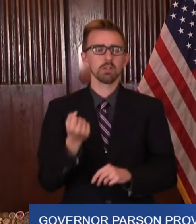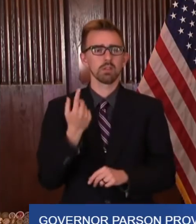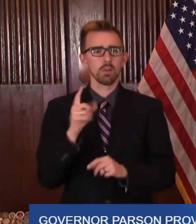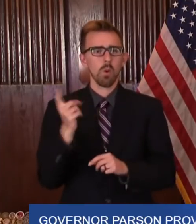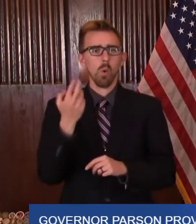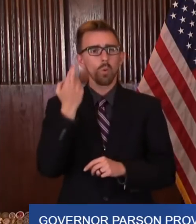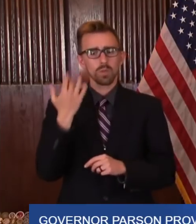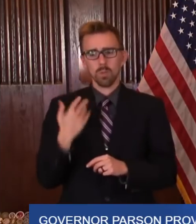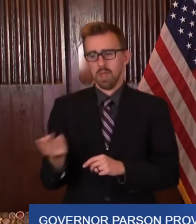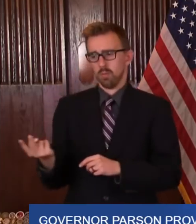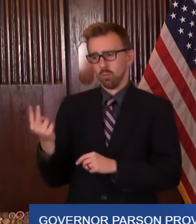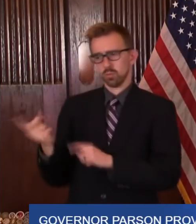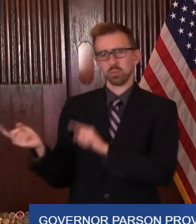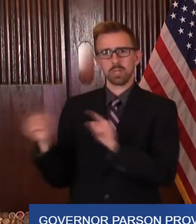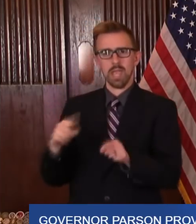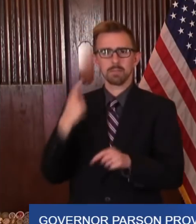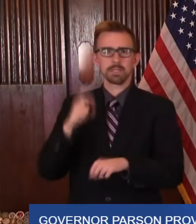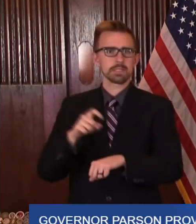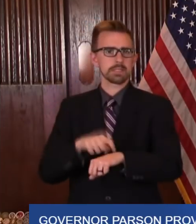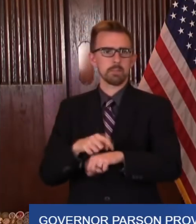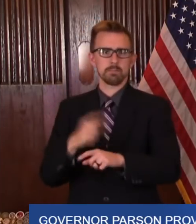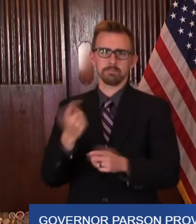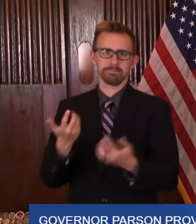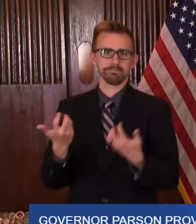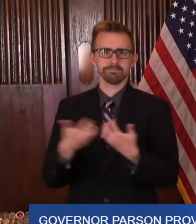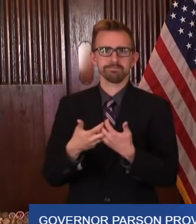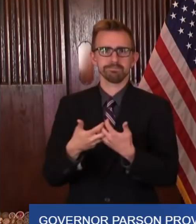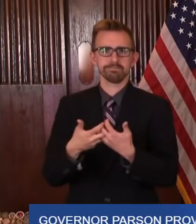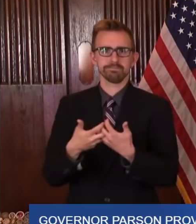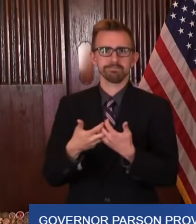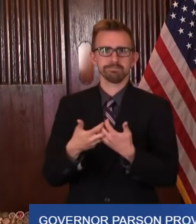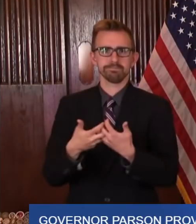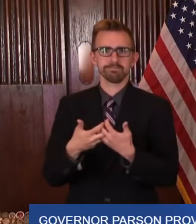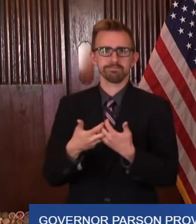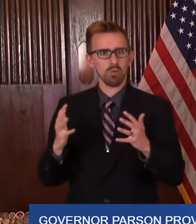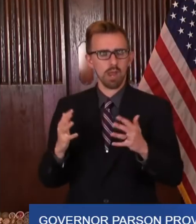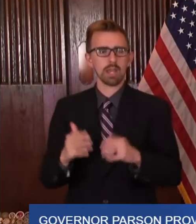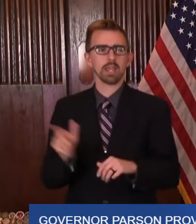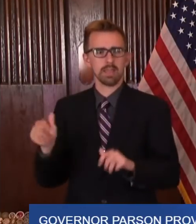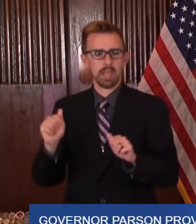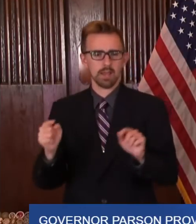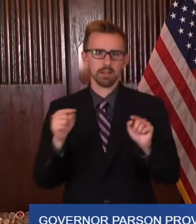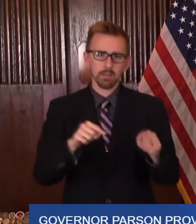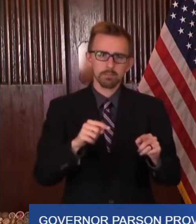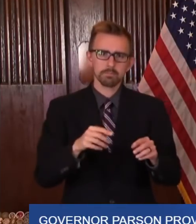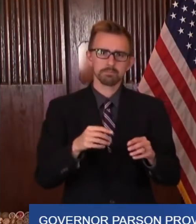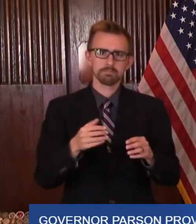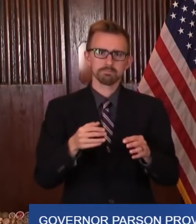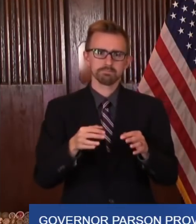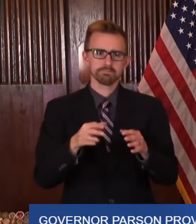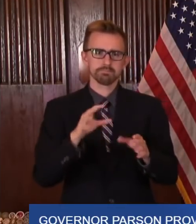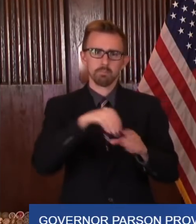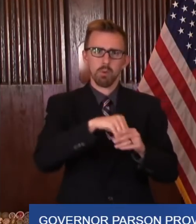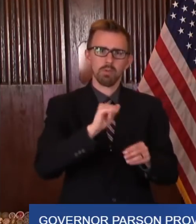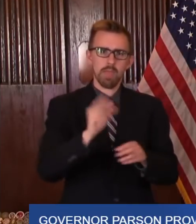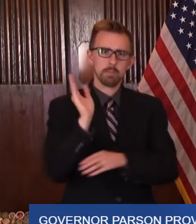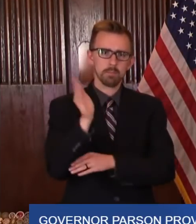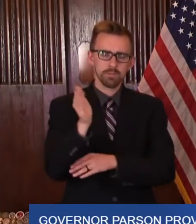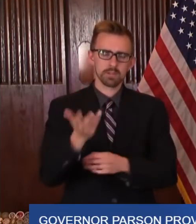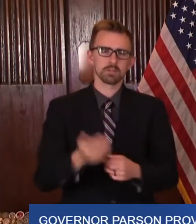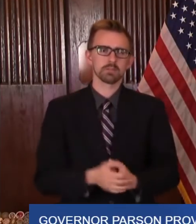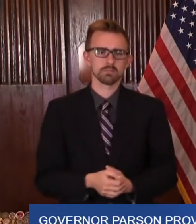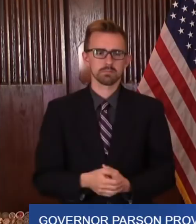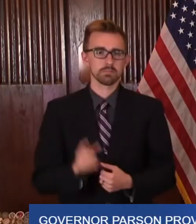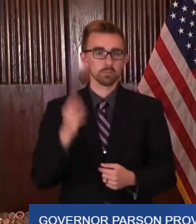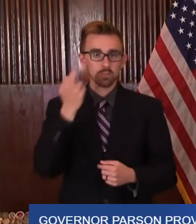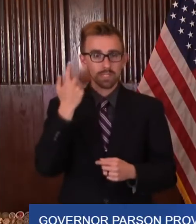only reason those two were there was a matter of timing. They were here, and they were able to be here and be part of the briefing that day. But no particular reason because of